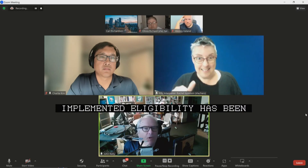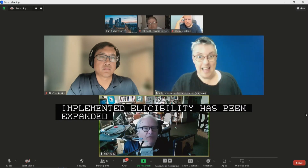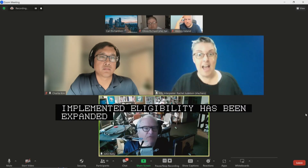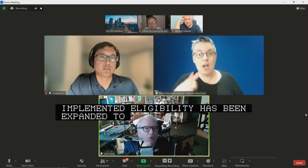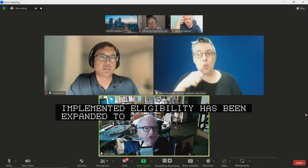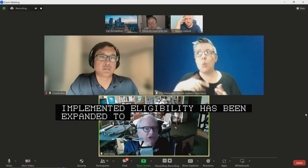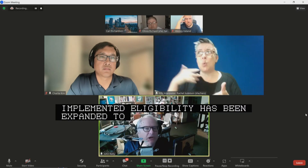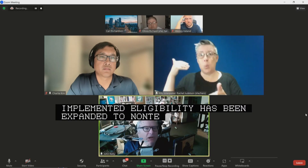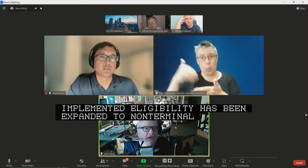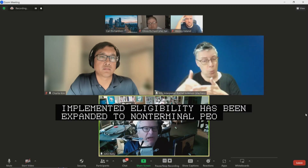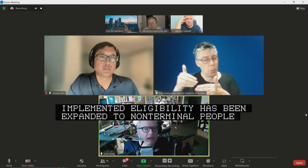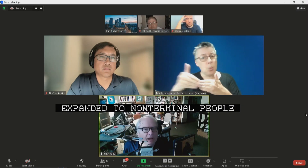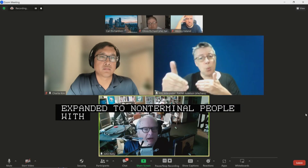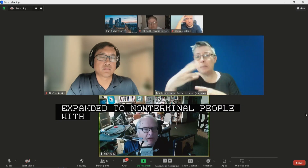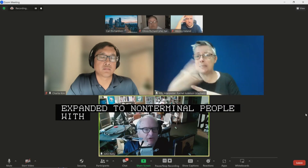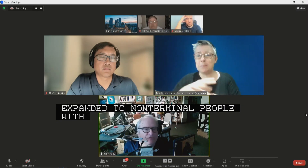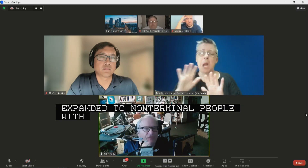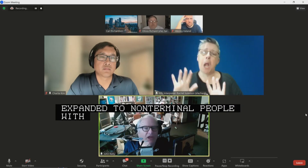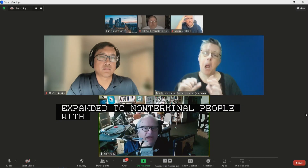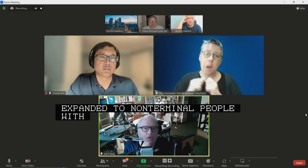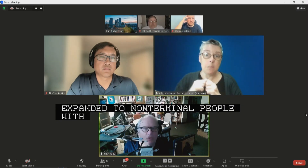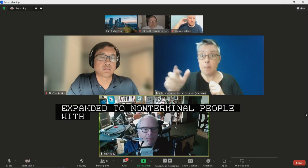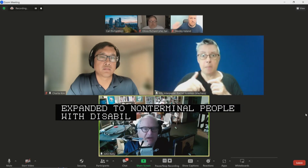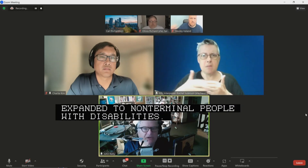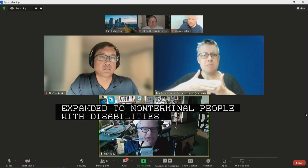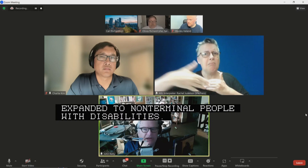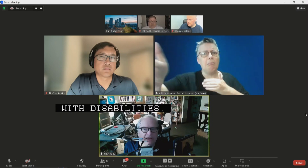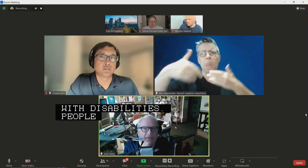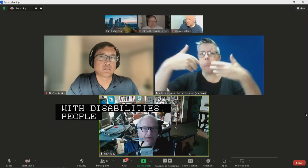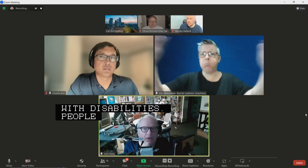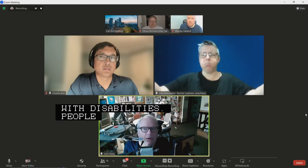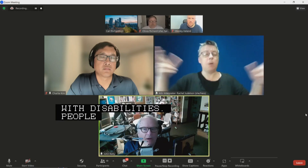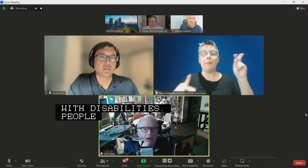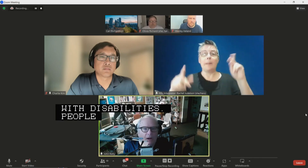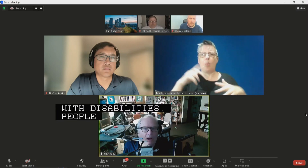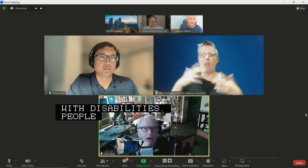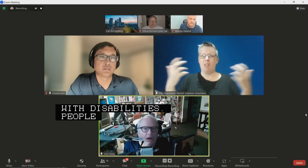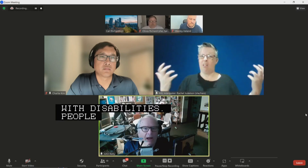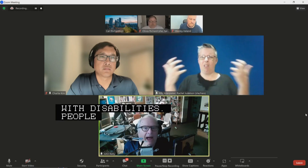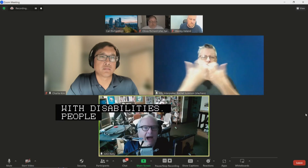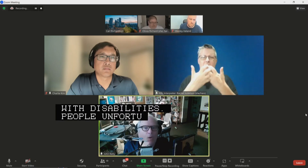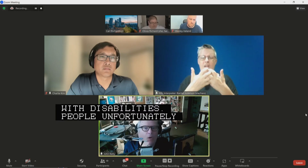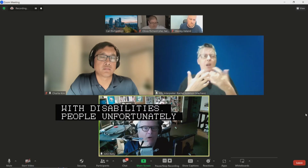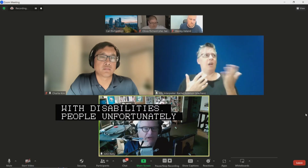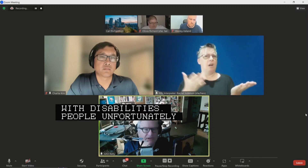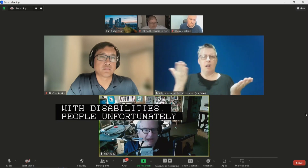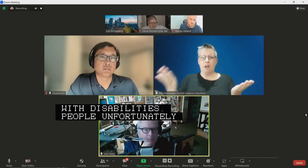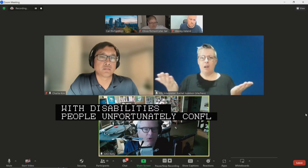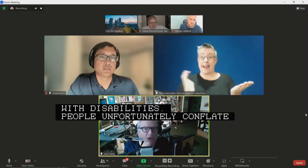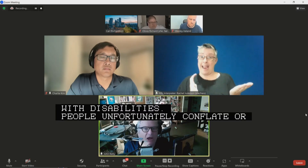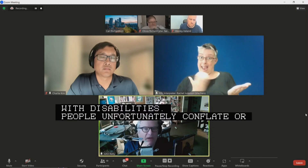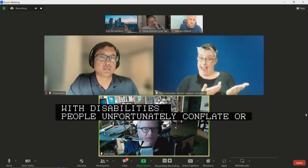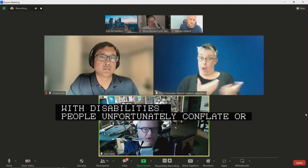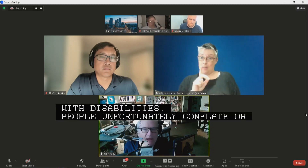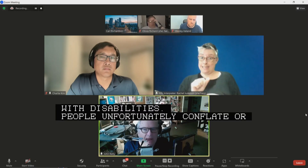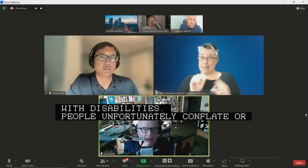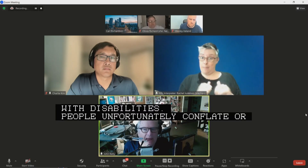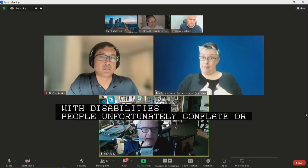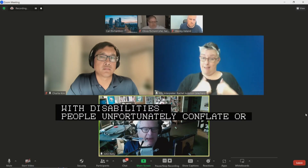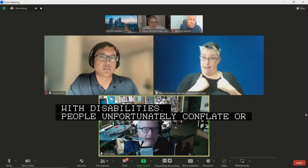people, unfortunately, conflate or mix together our disabled